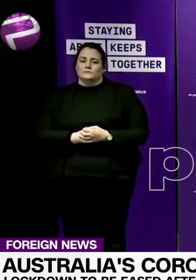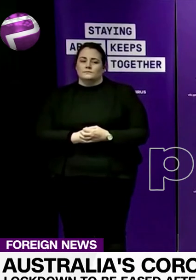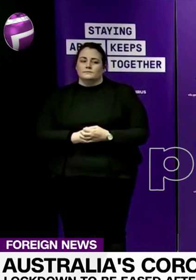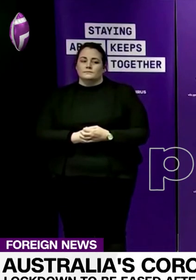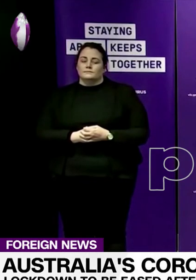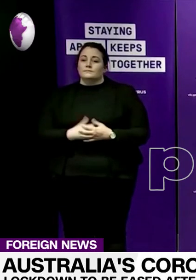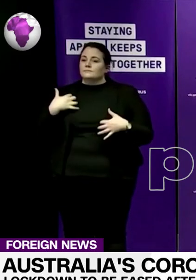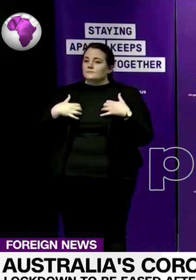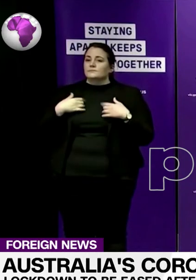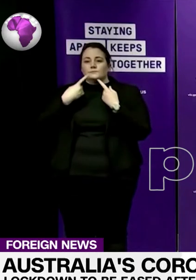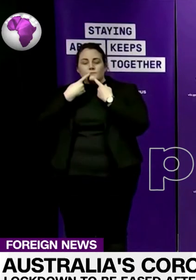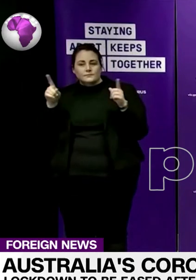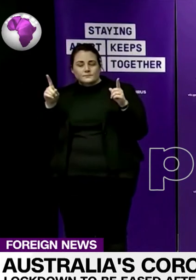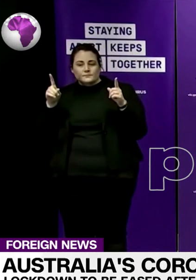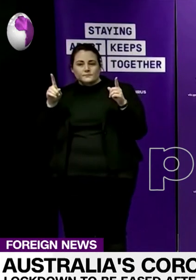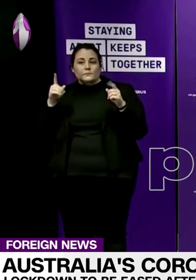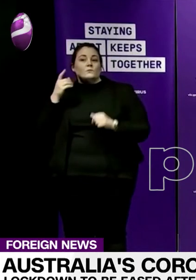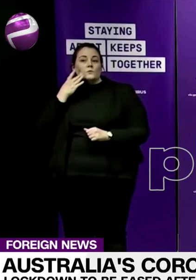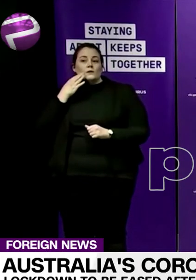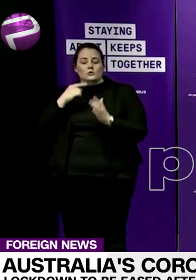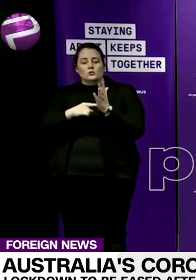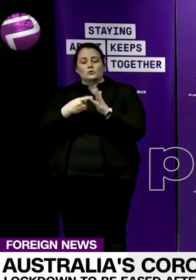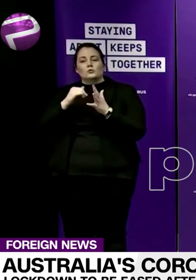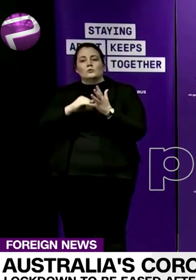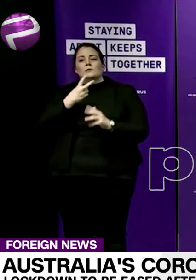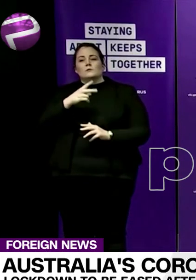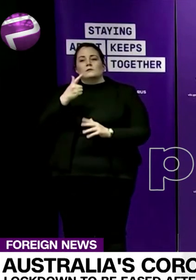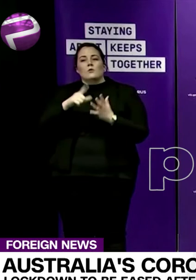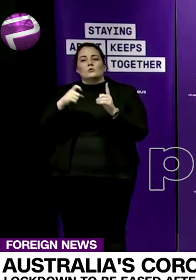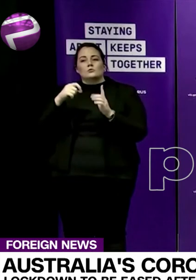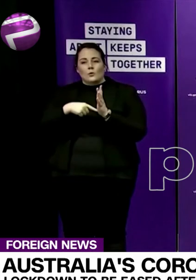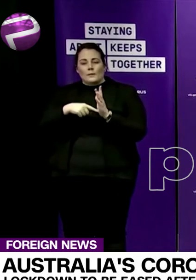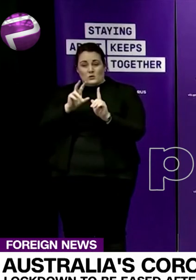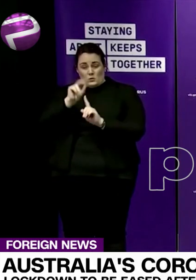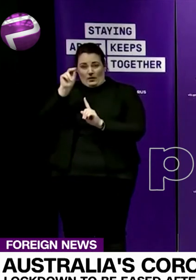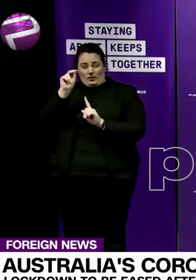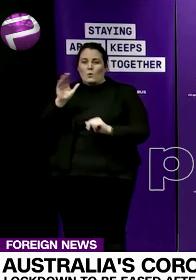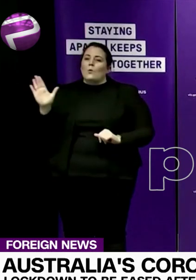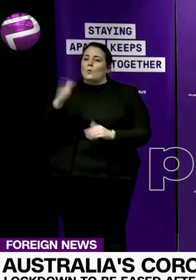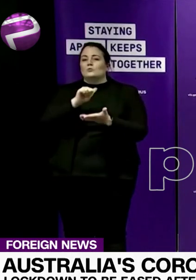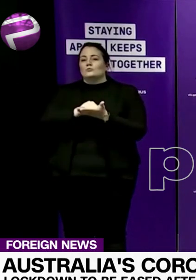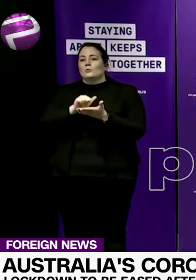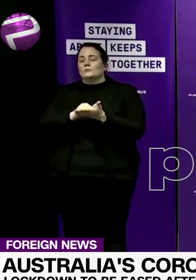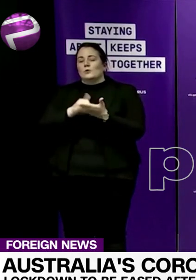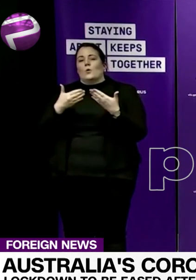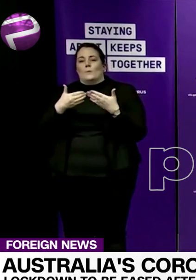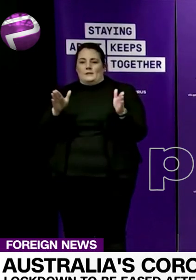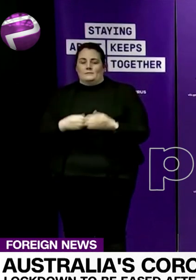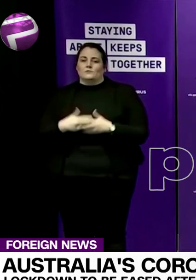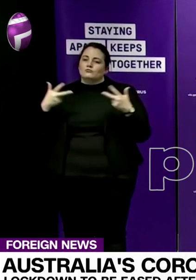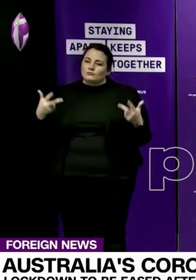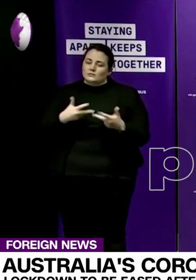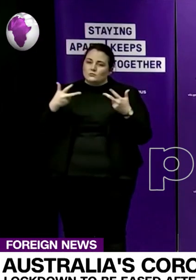pleased to be able to announce that from 11:59pm, Tuesday the 27th of October, all retail will open.